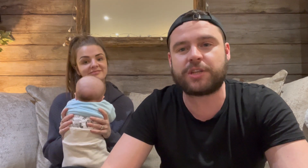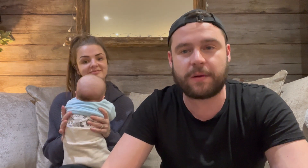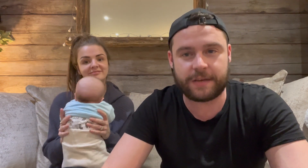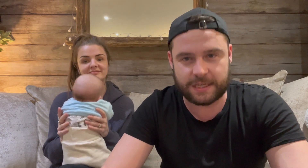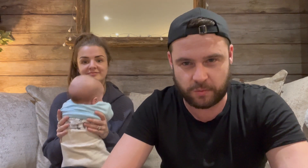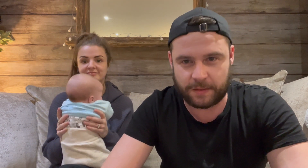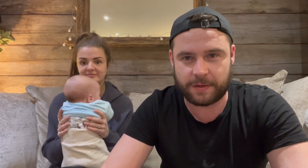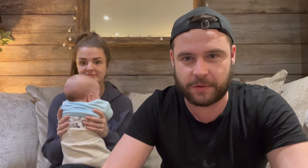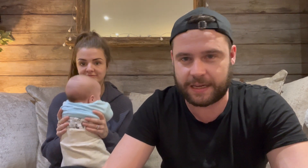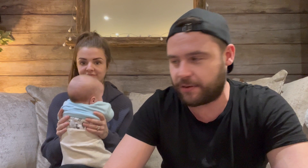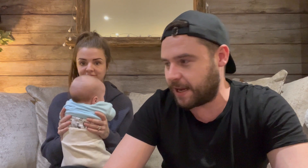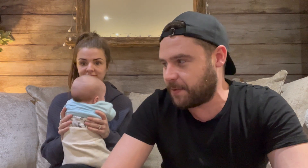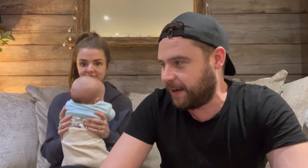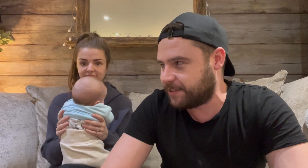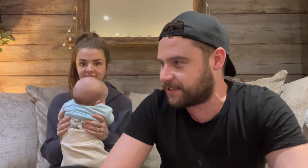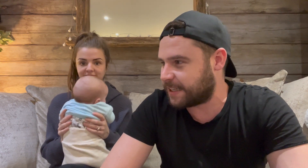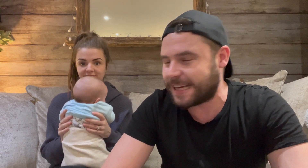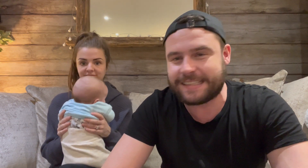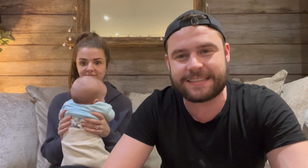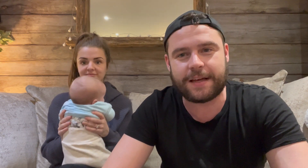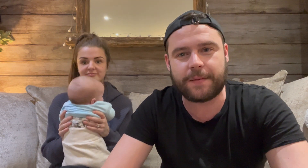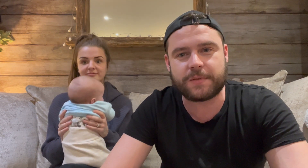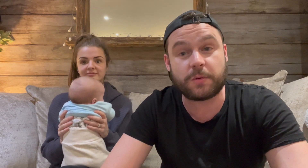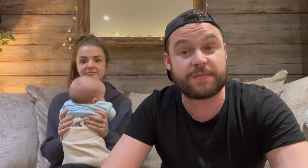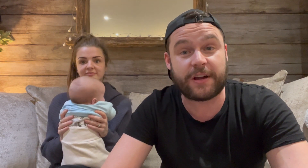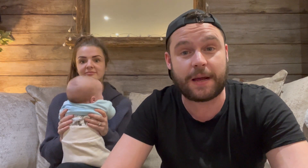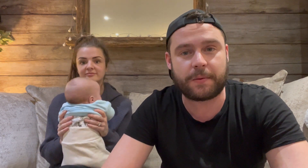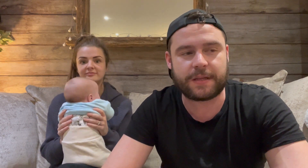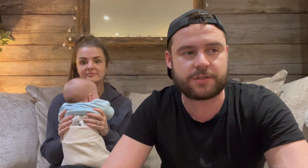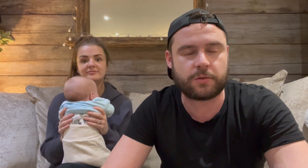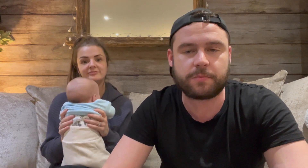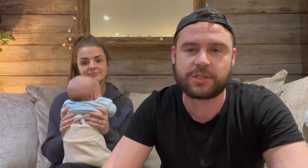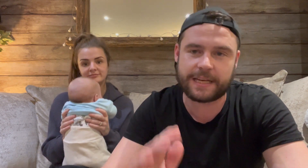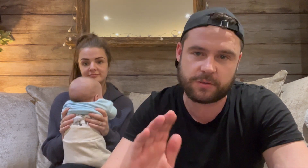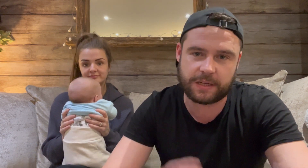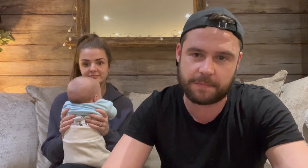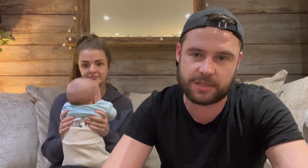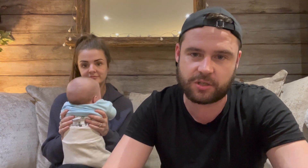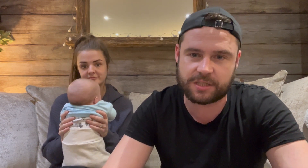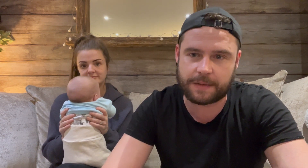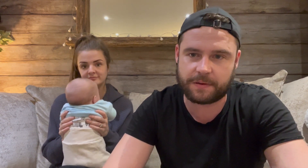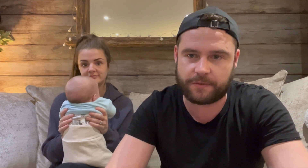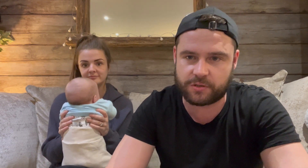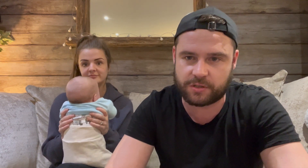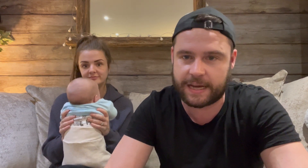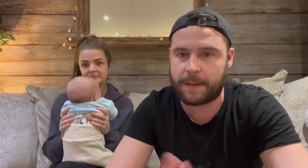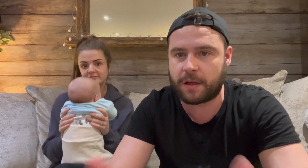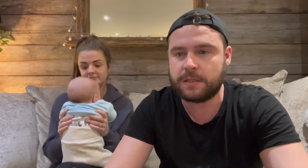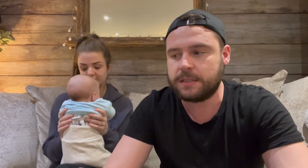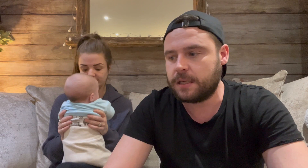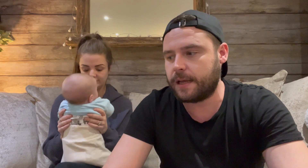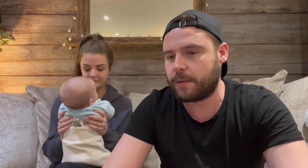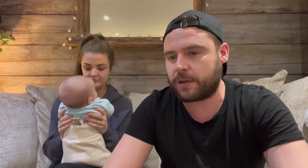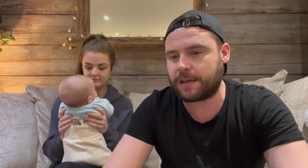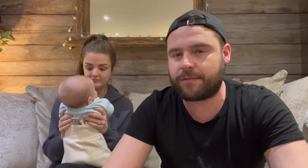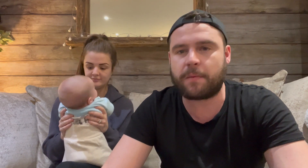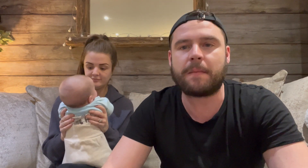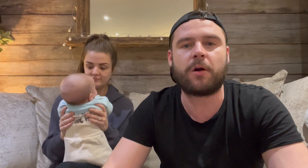with her next week. We didn't want to give her name away just in case she wasn't very happy with it, so we'll double check next week and make sure she's happy for us to name her, and then we can give her a bit more of a